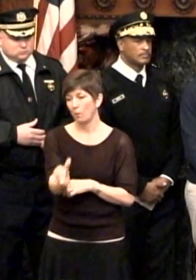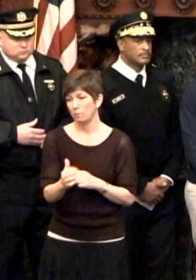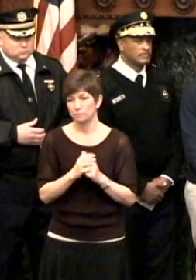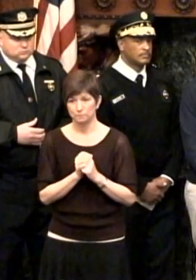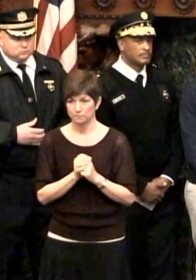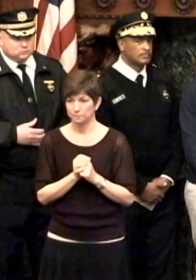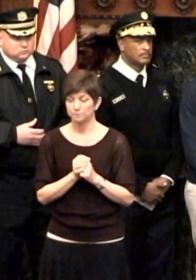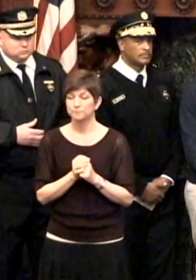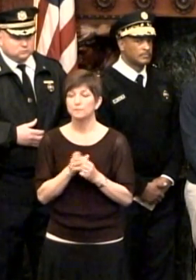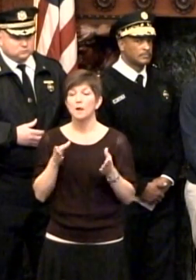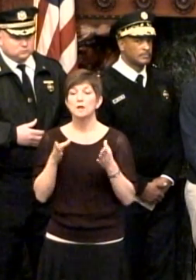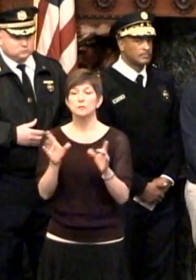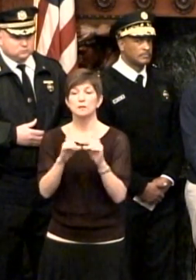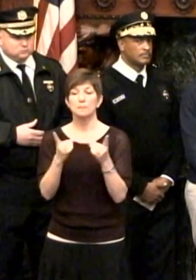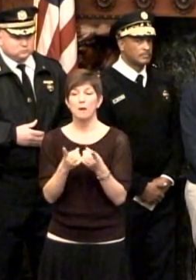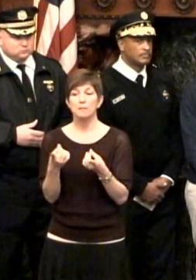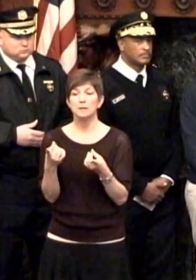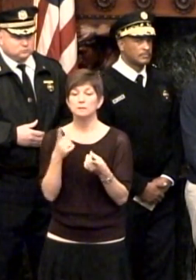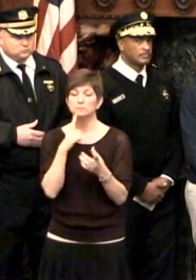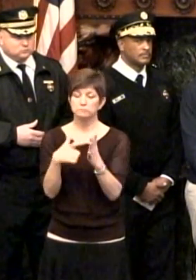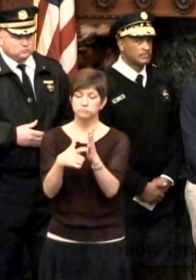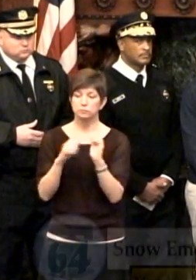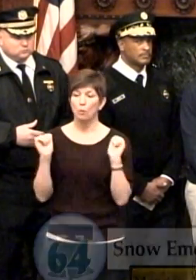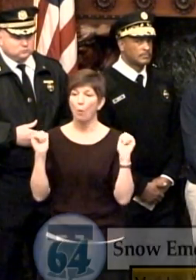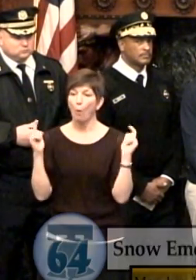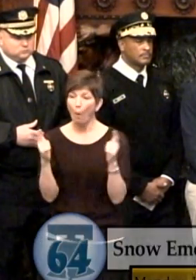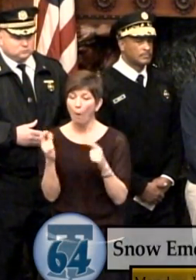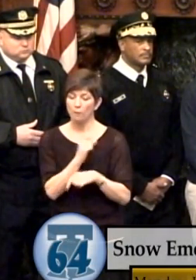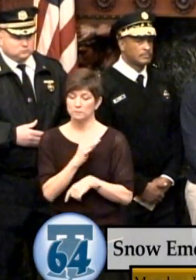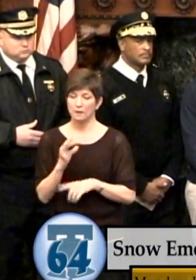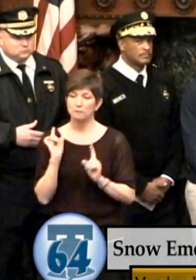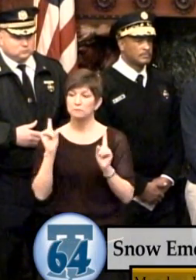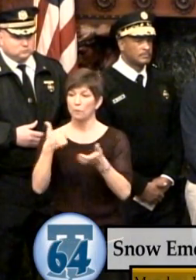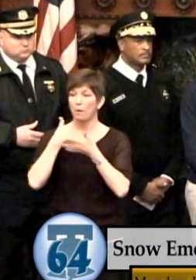has called for a full deployment to fight this storm.